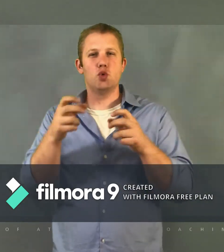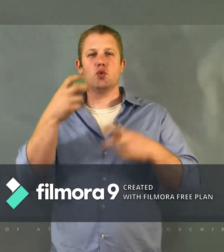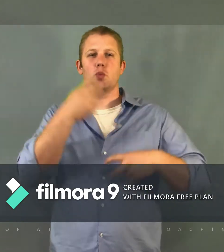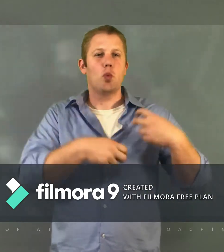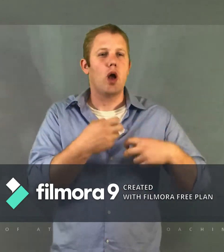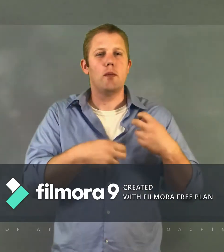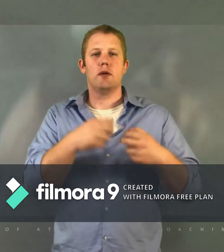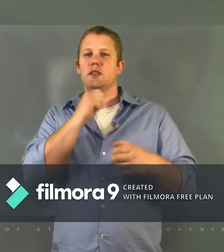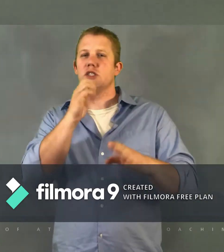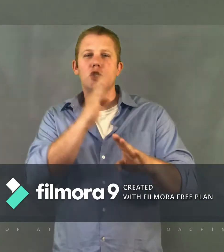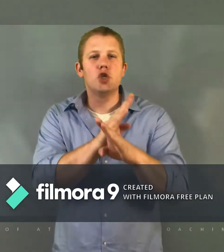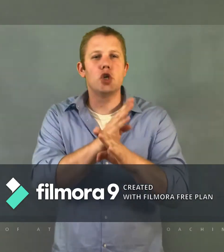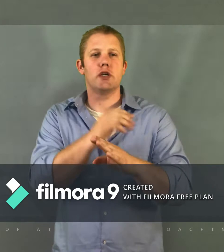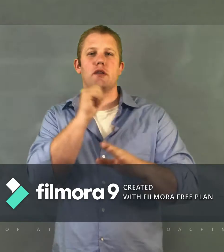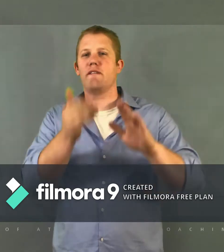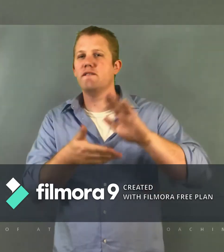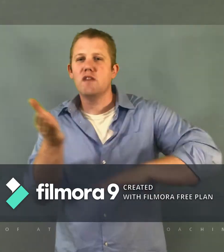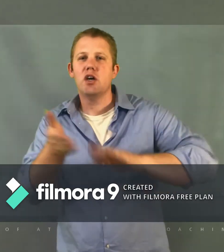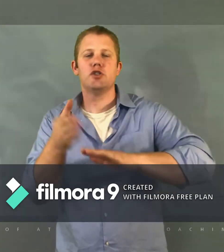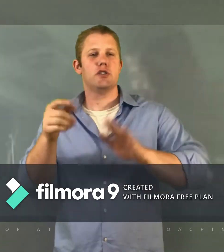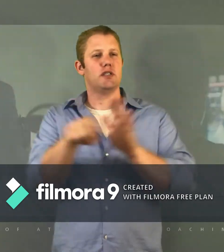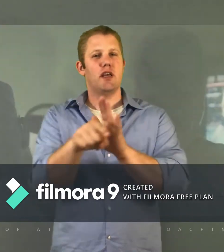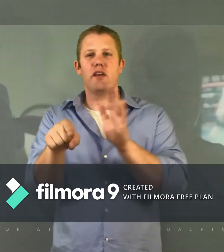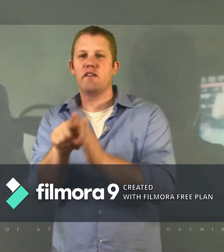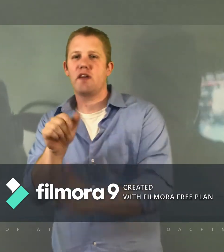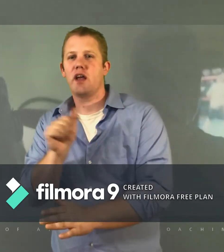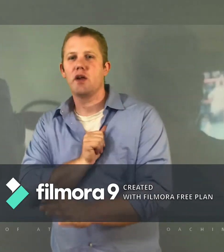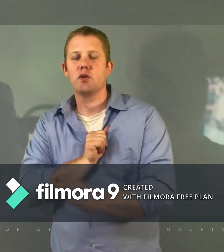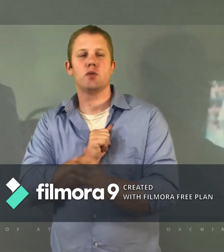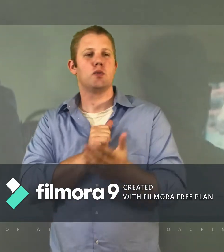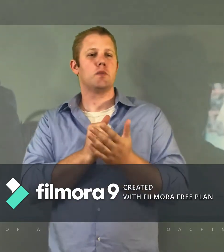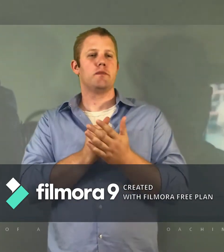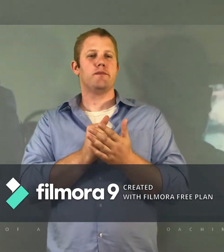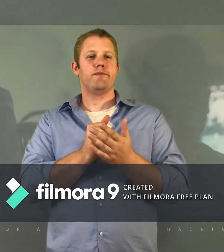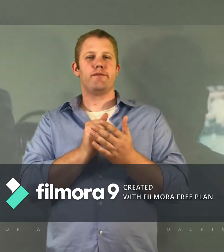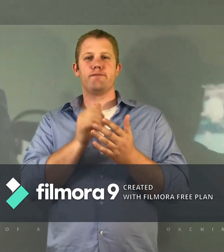of issues, problems, insecurities, dysfunction,